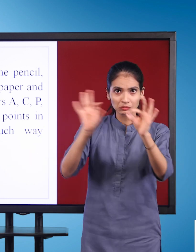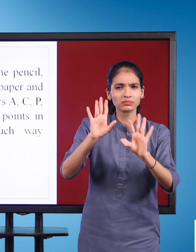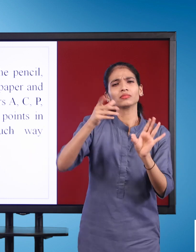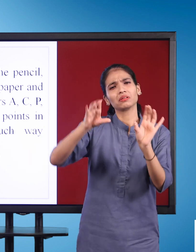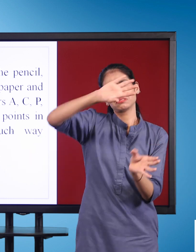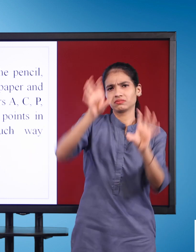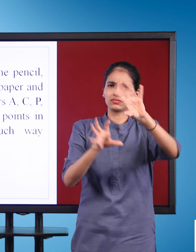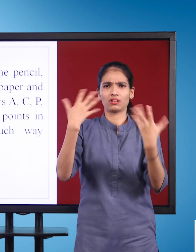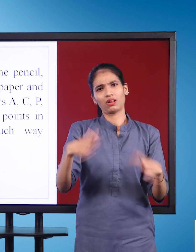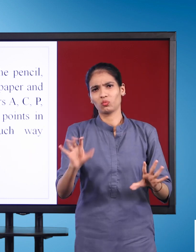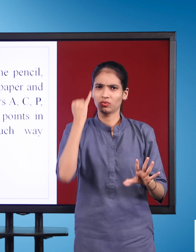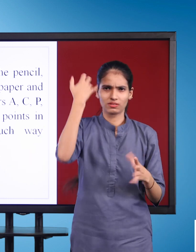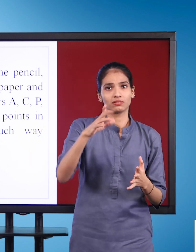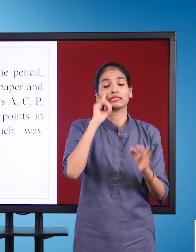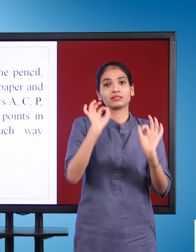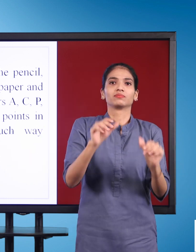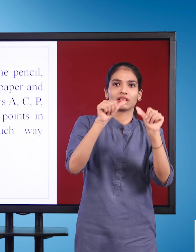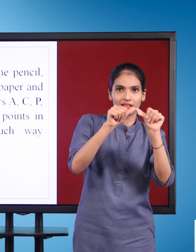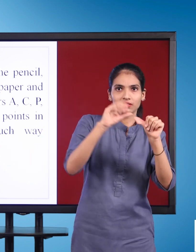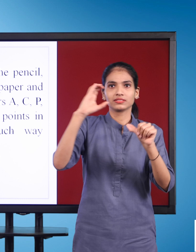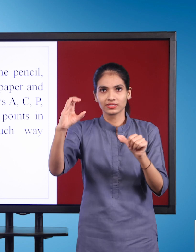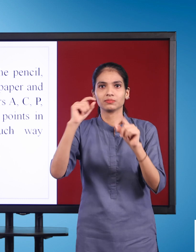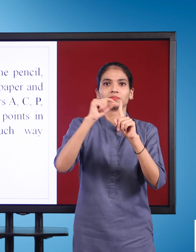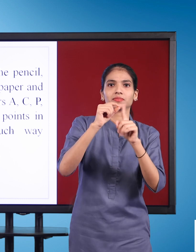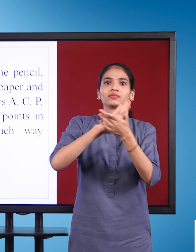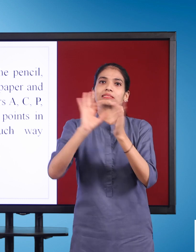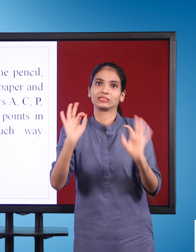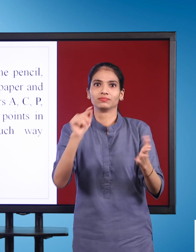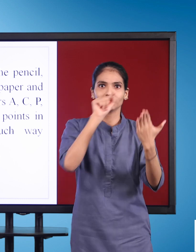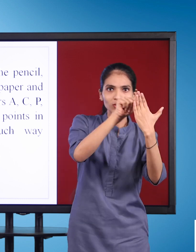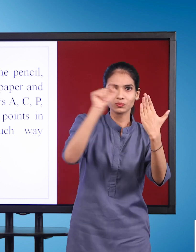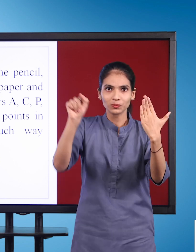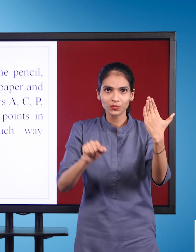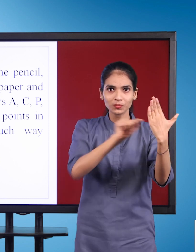A, C, P, H.